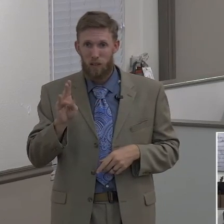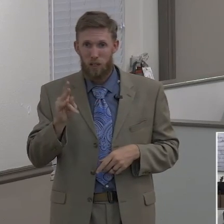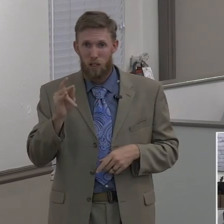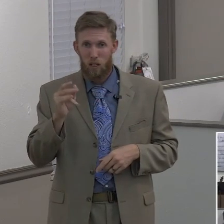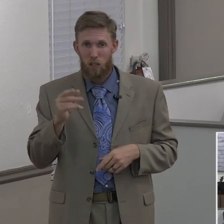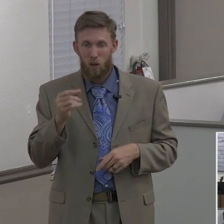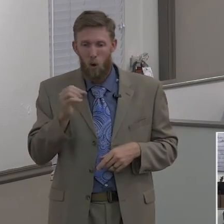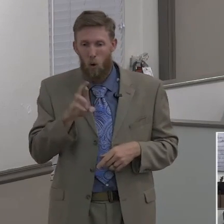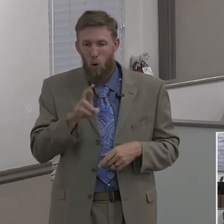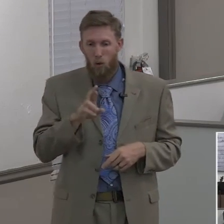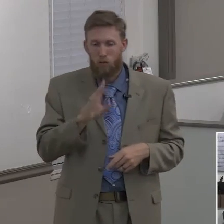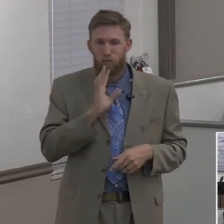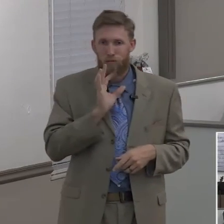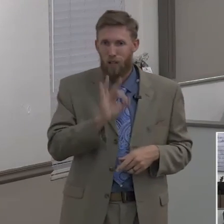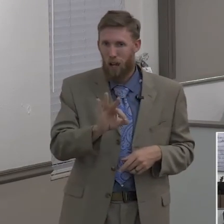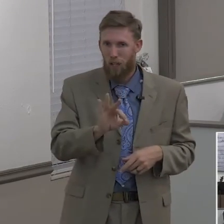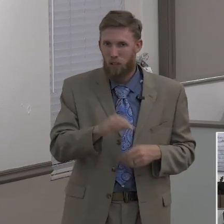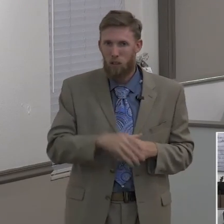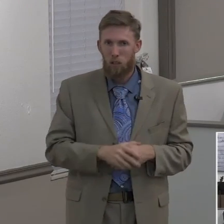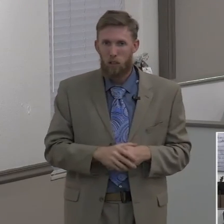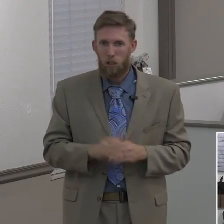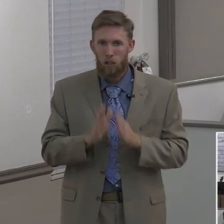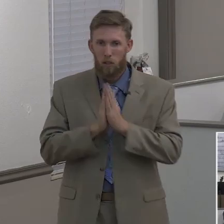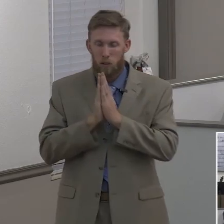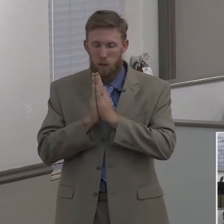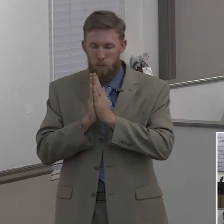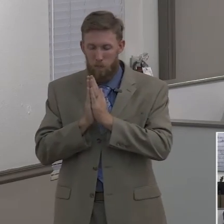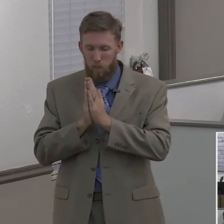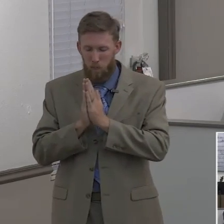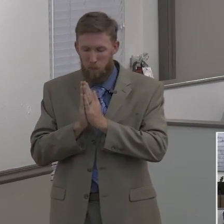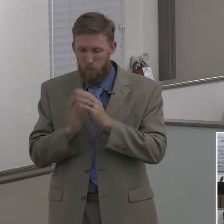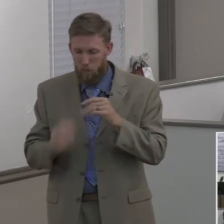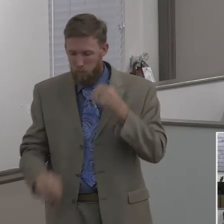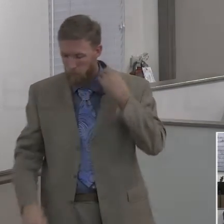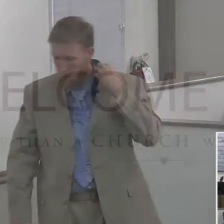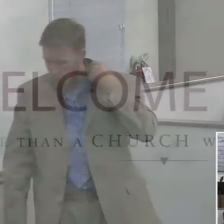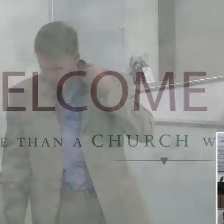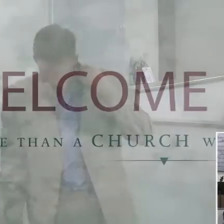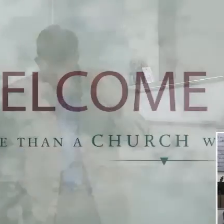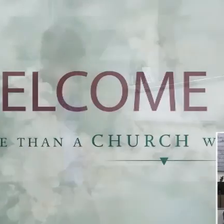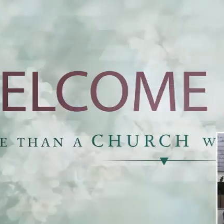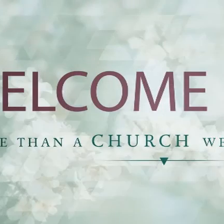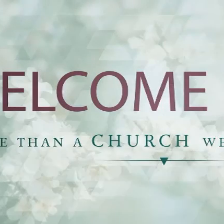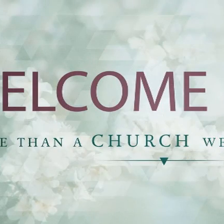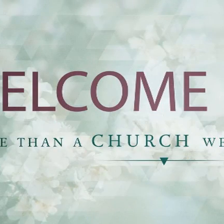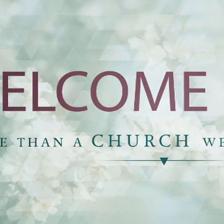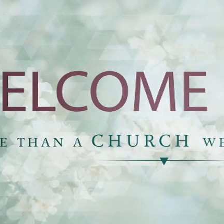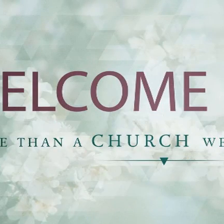Let's stand together. Our heads are bowed and our eyes are closed.